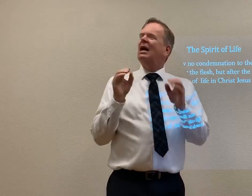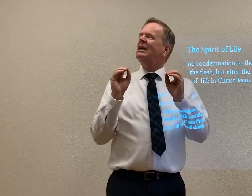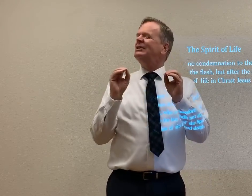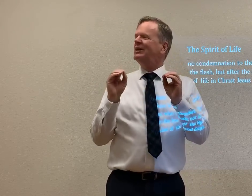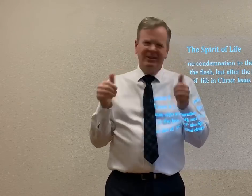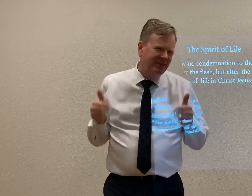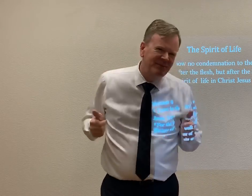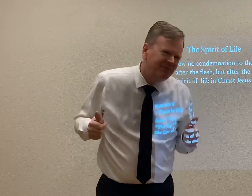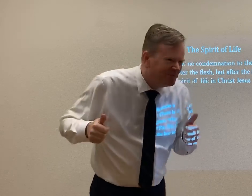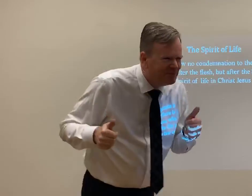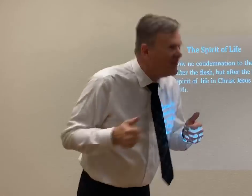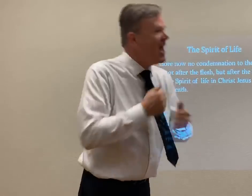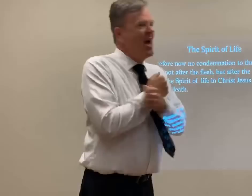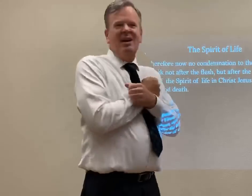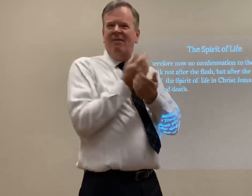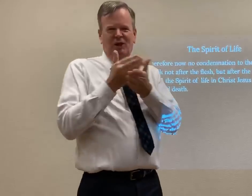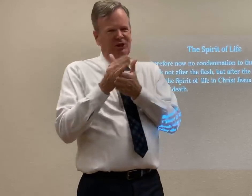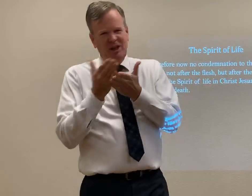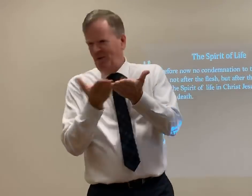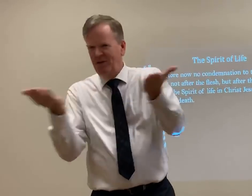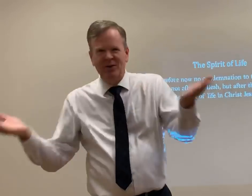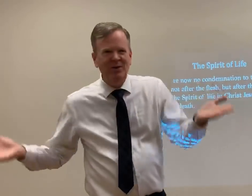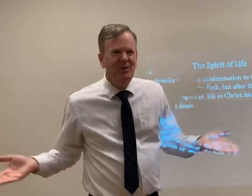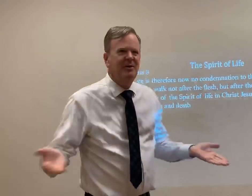beautiful. Oh, I'm just teaching, but I love to share this stuff.